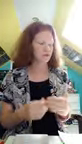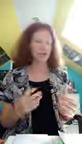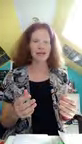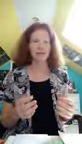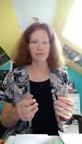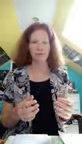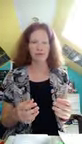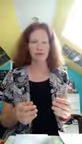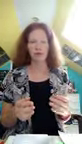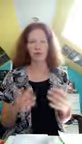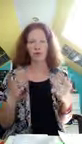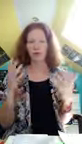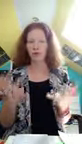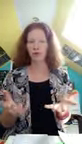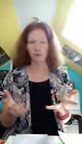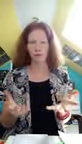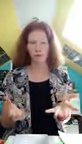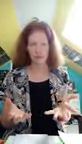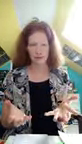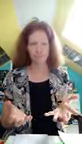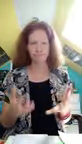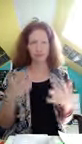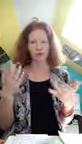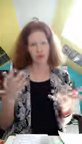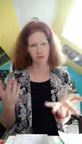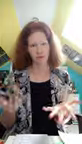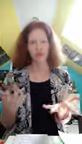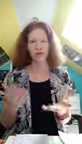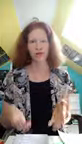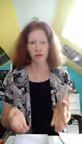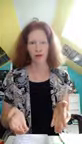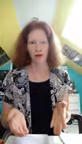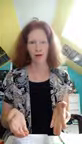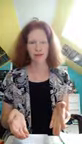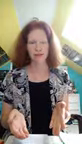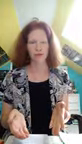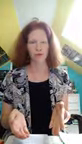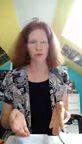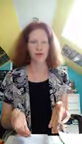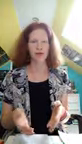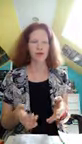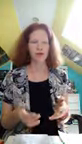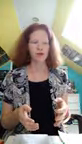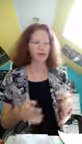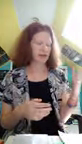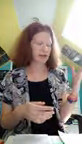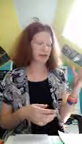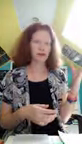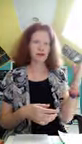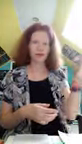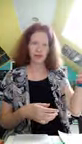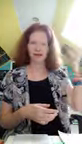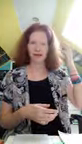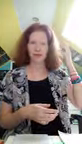So an example, if you have a normal person without auditory processing disorder, they might hear